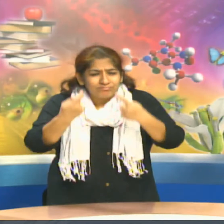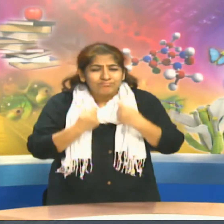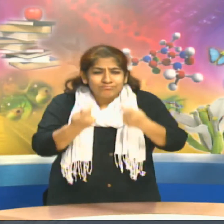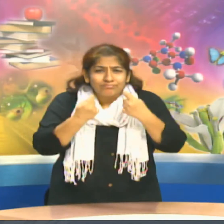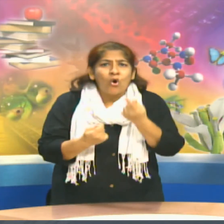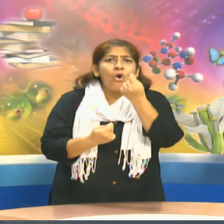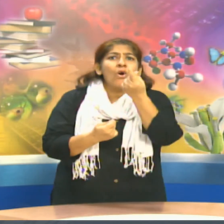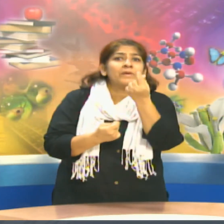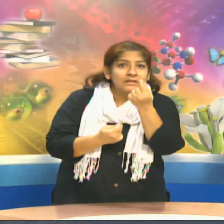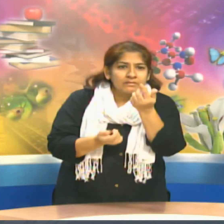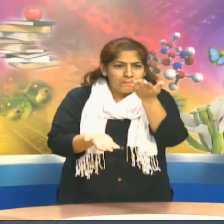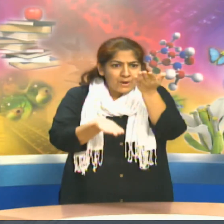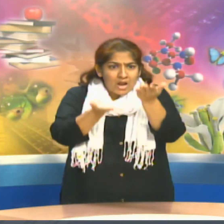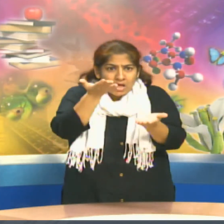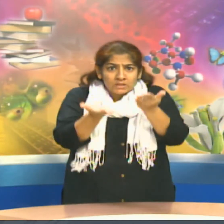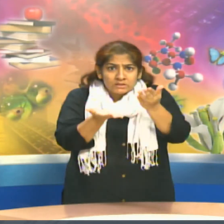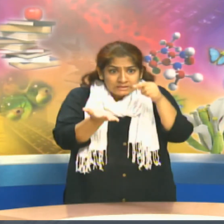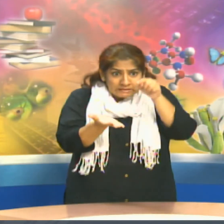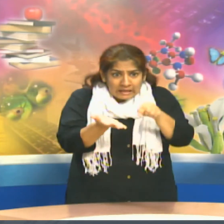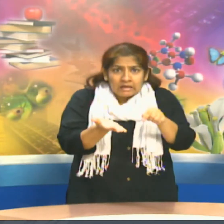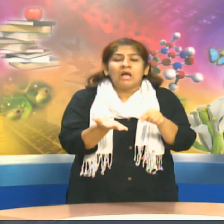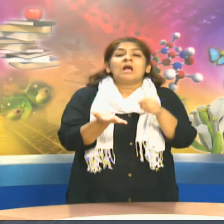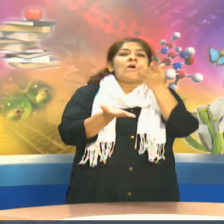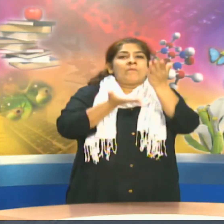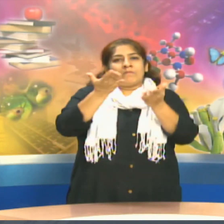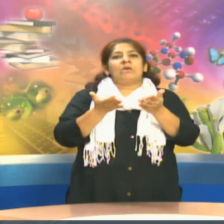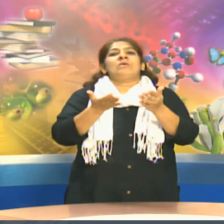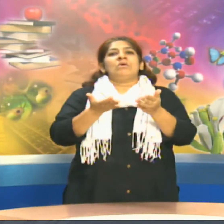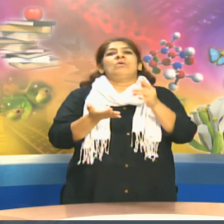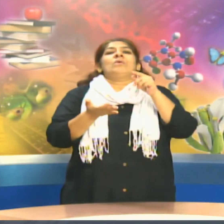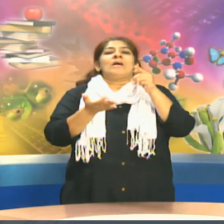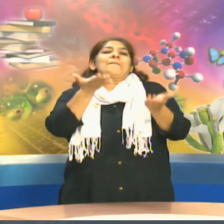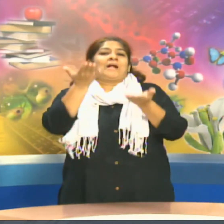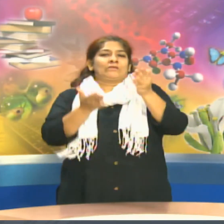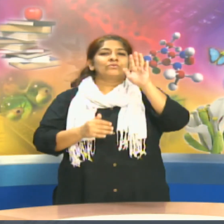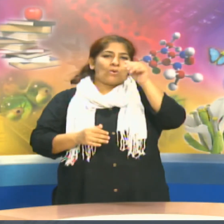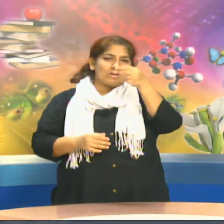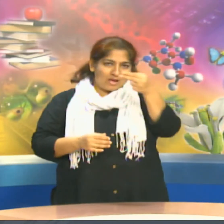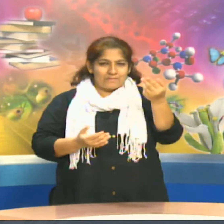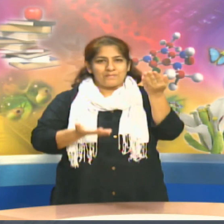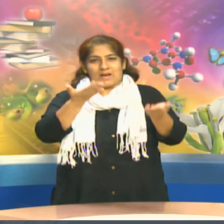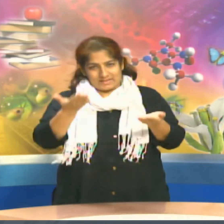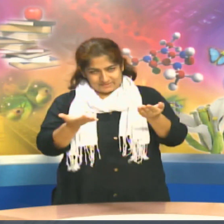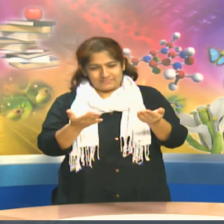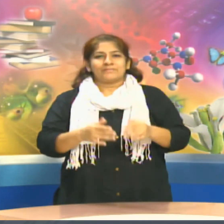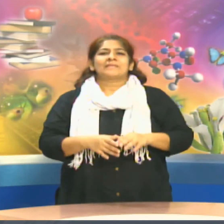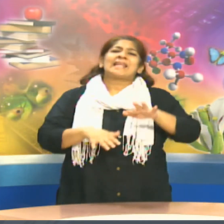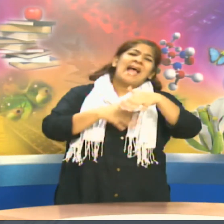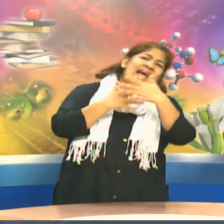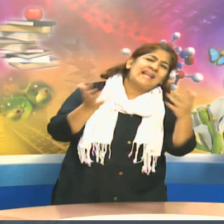requires money. We need to spend money to get those resources. So, that is called